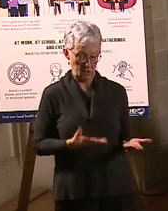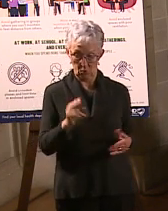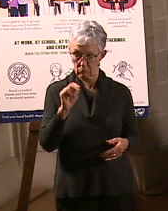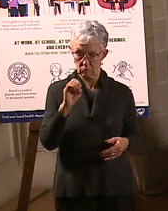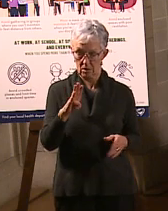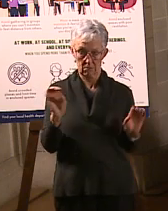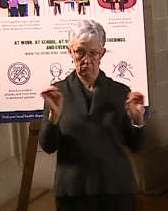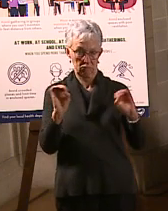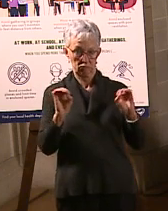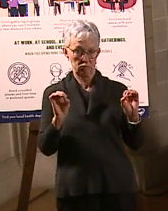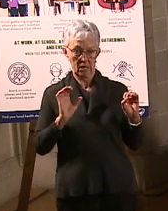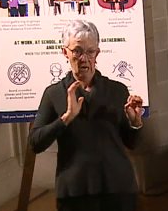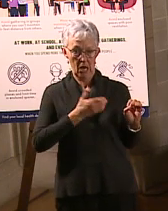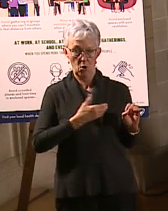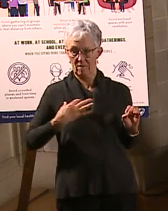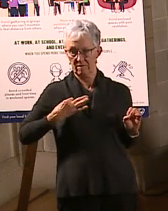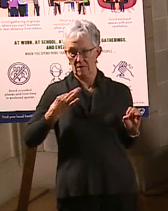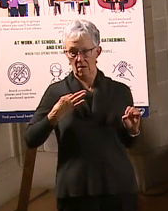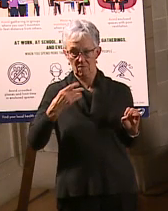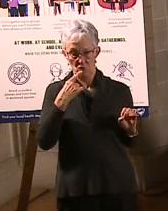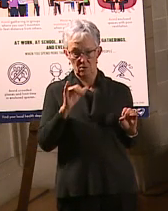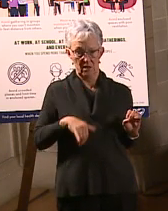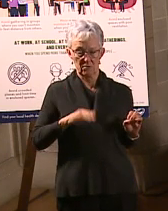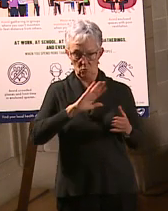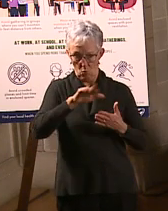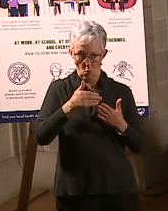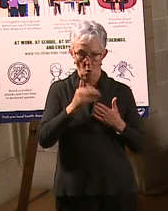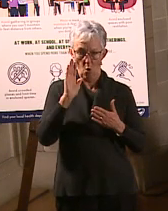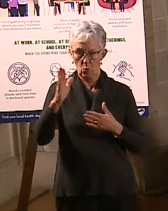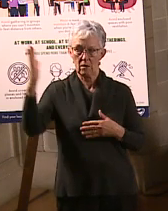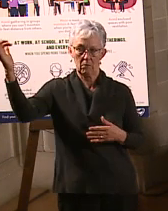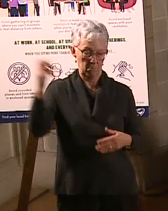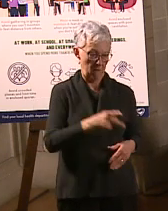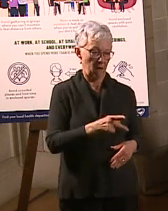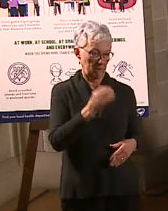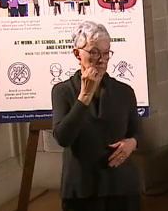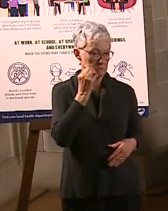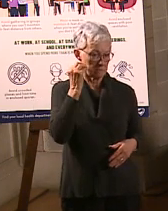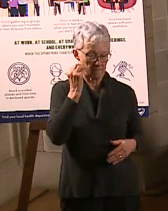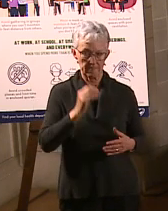coming back home. Paul Hamill is asking, why has Nebraska